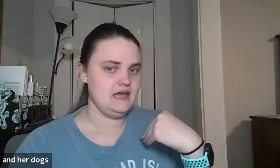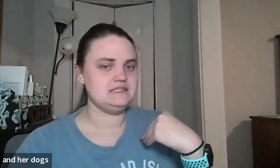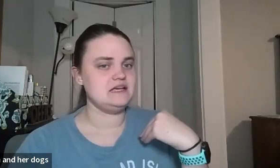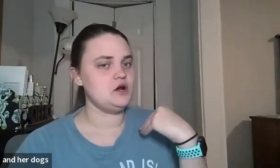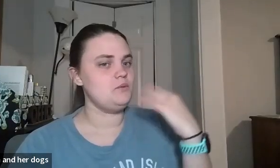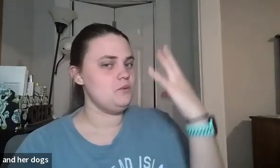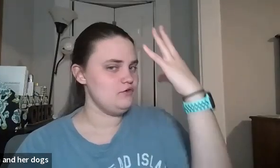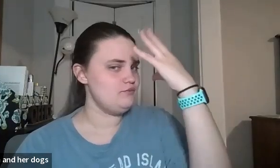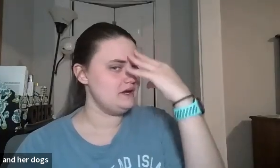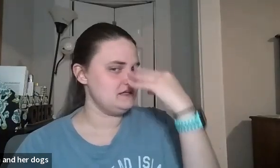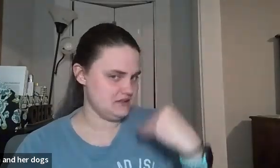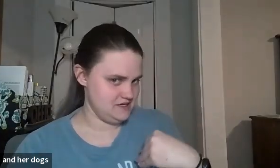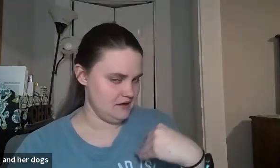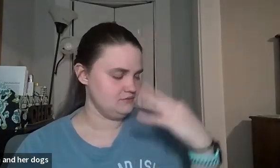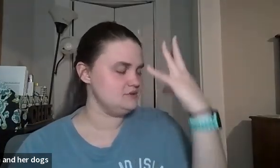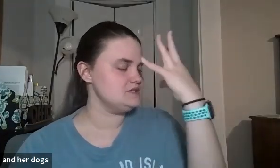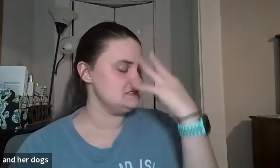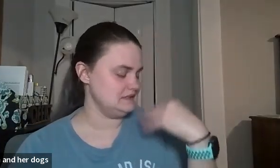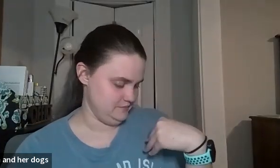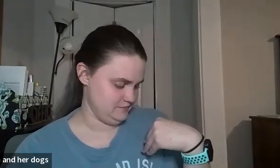It's like our wolf, but it's coming down. Sleep.